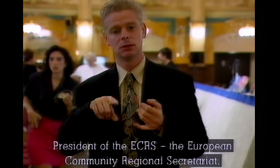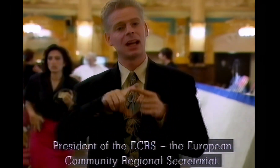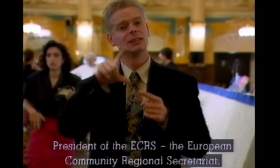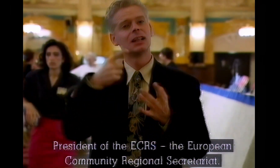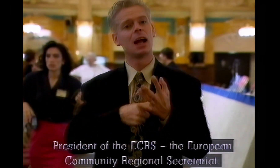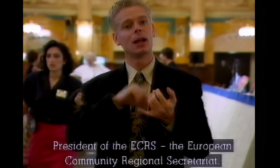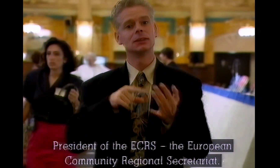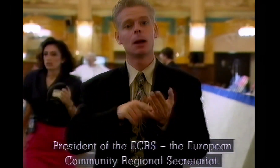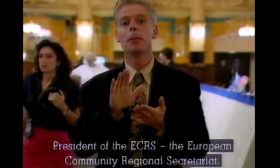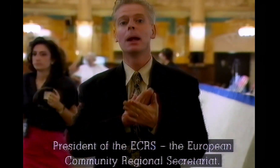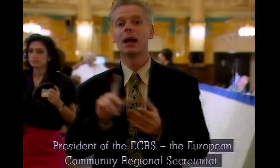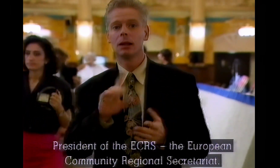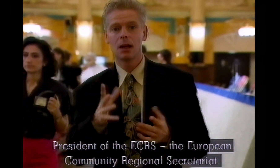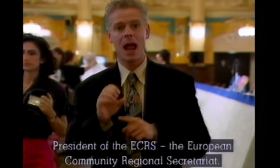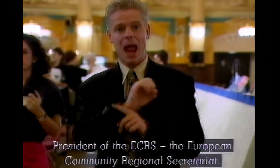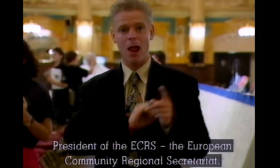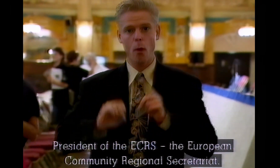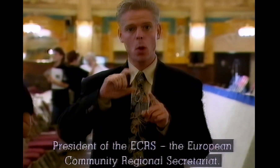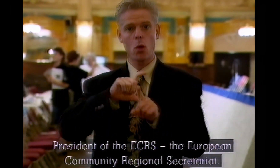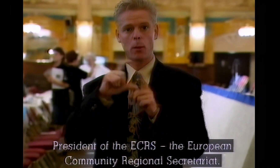which is the European Community Regional Secretariat.